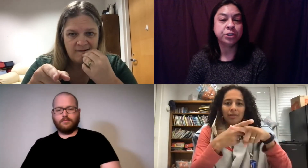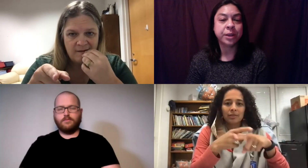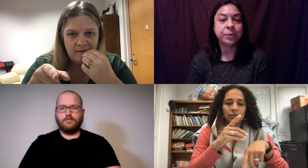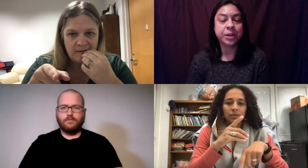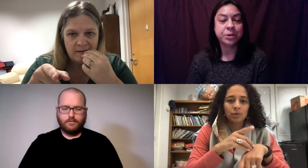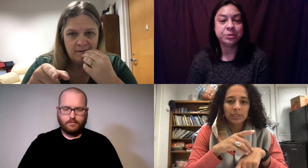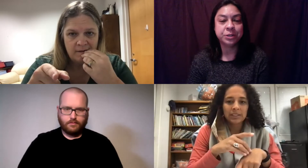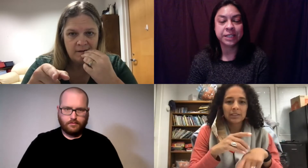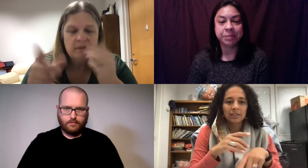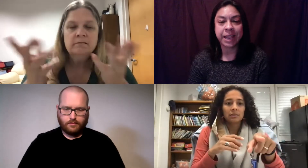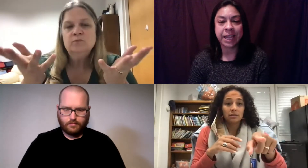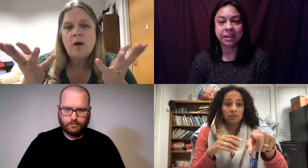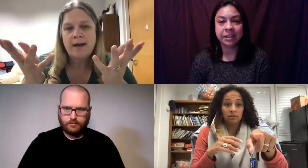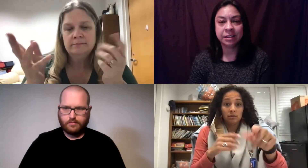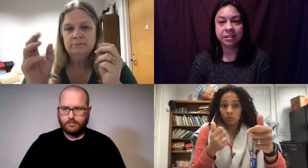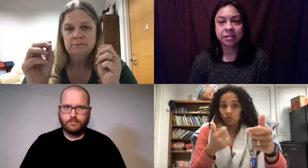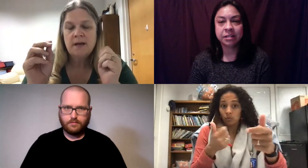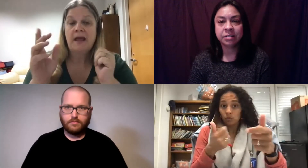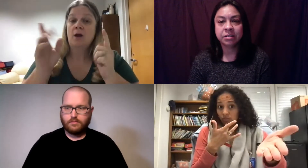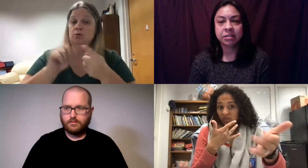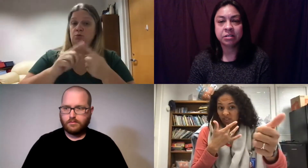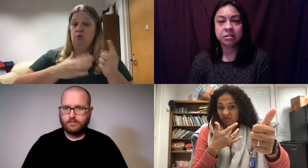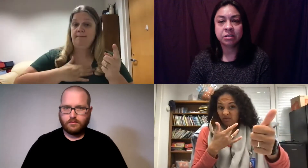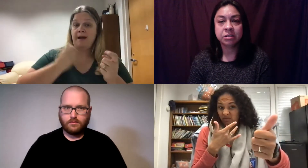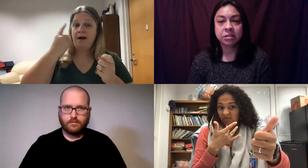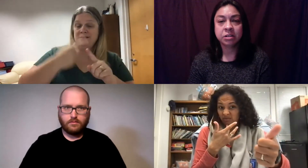make sure that we don't do the same thing.